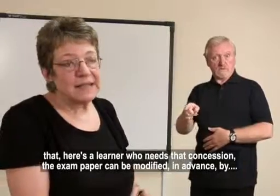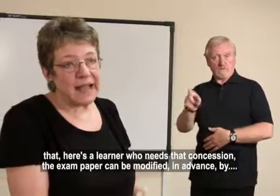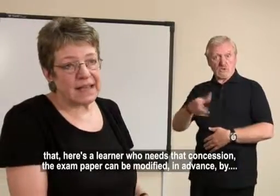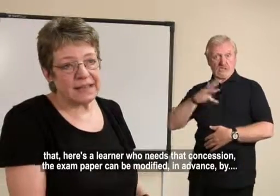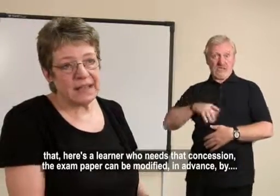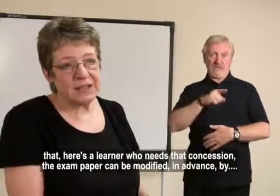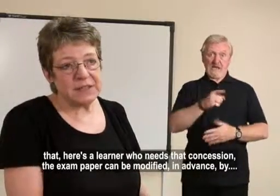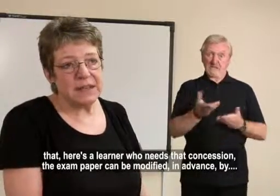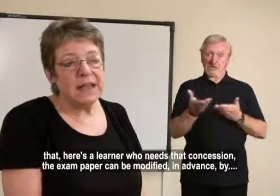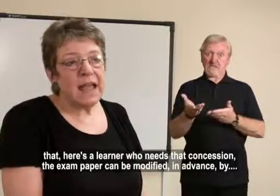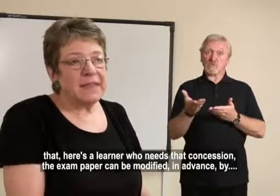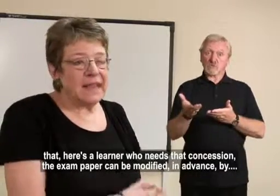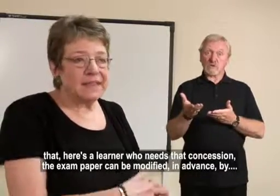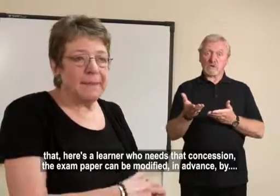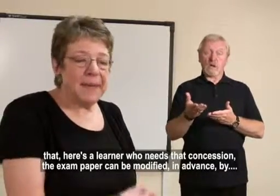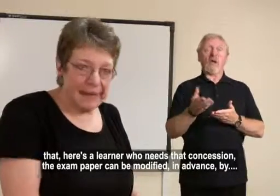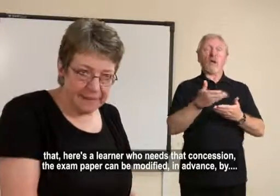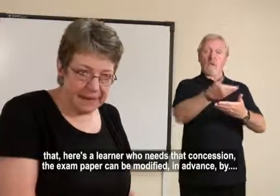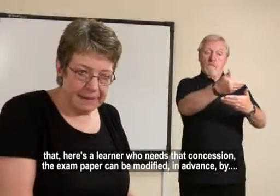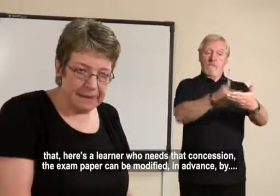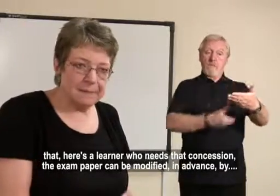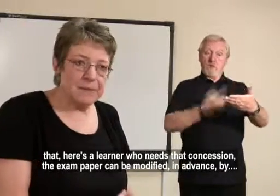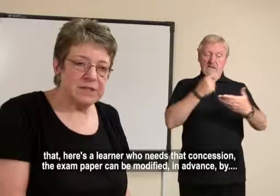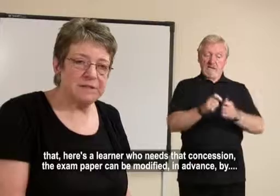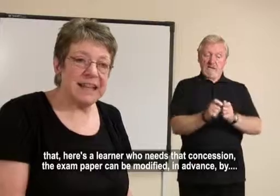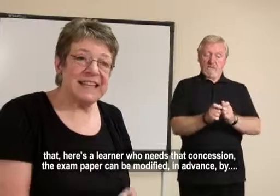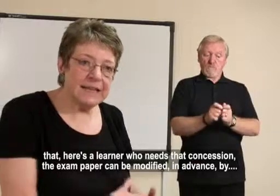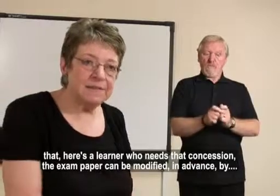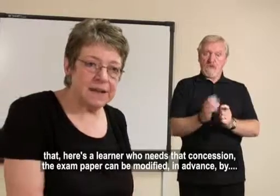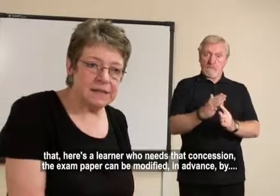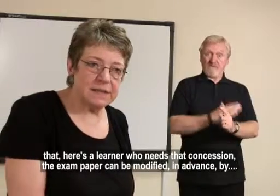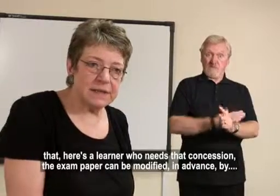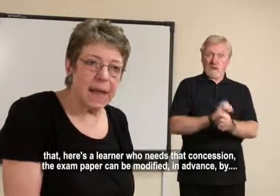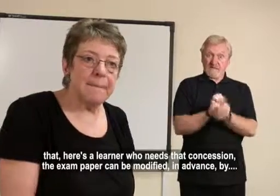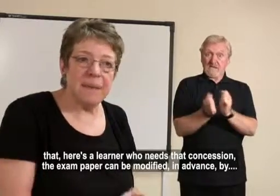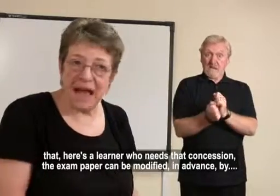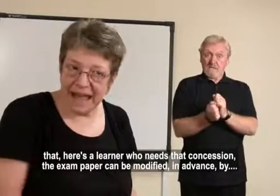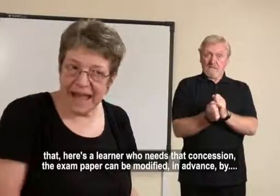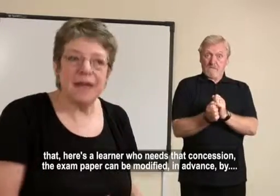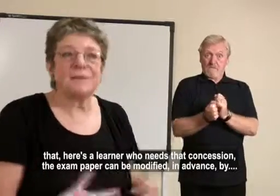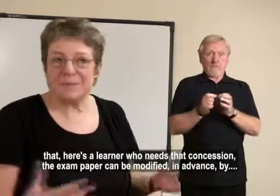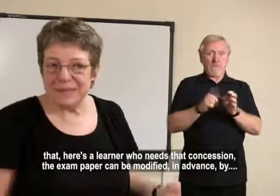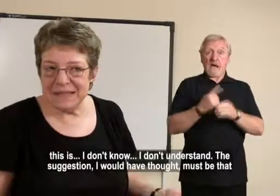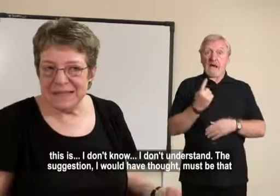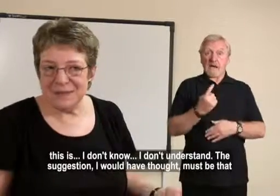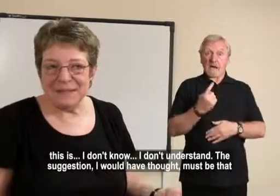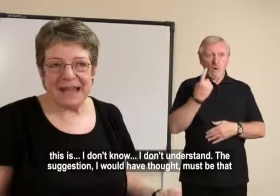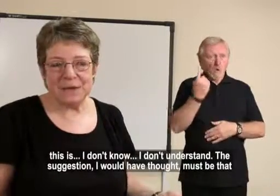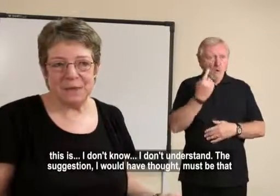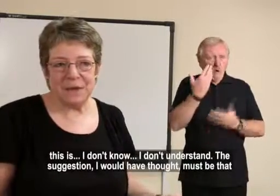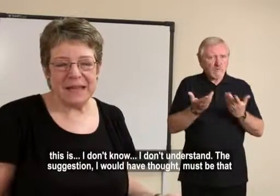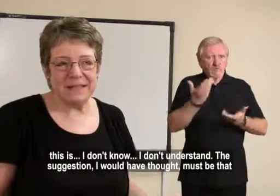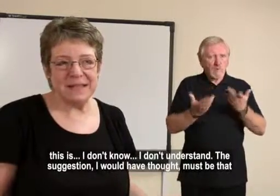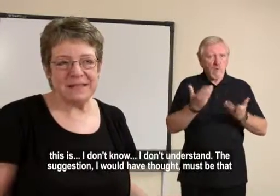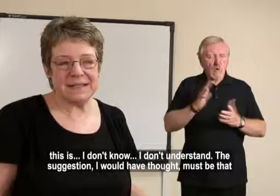who needs that concession, the exam paper can be modified in advance by, this is who I